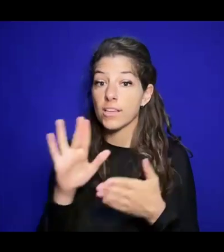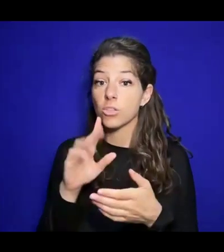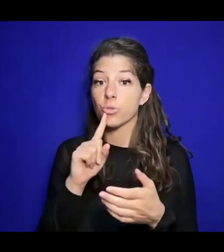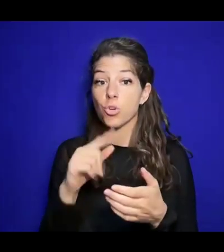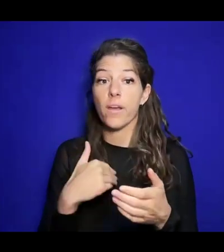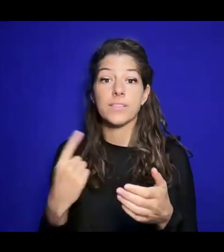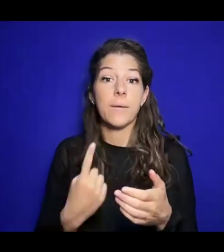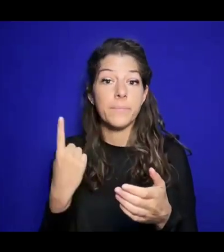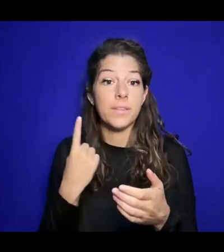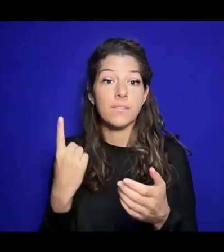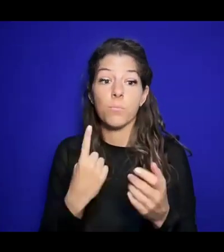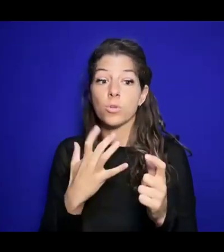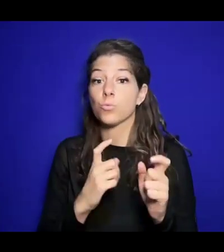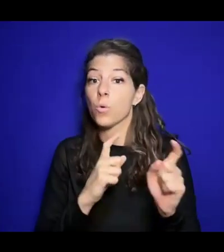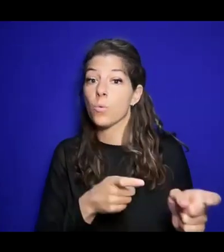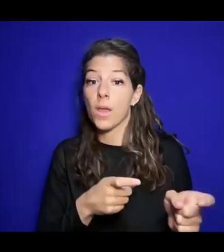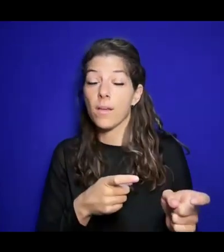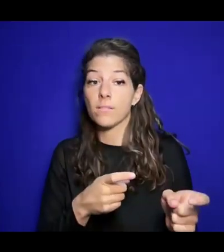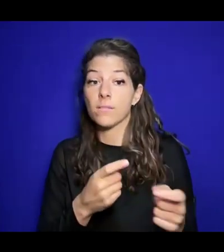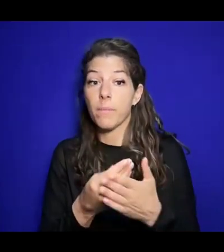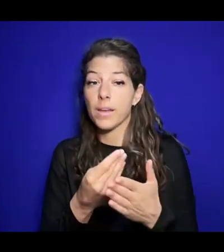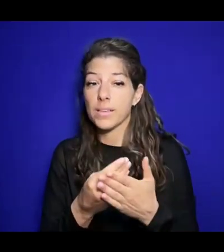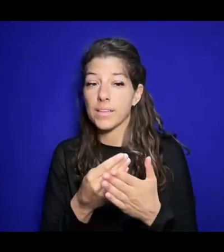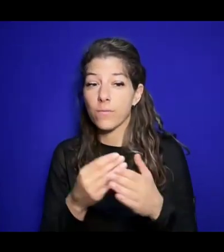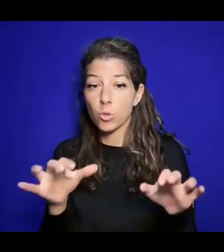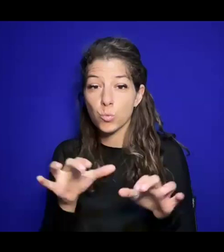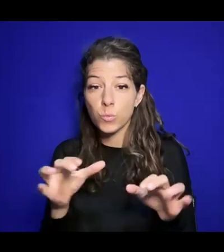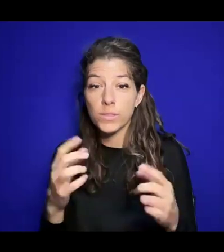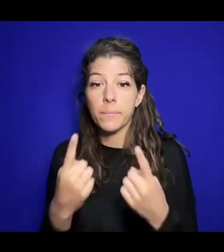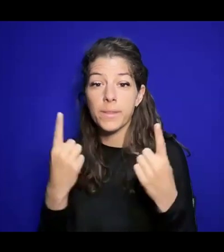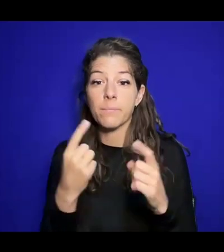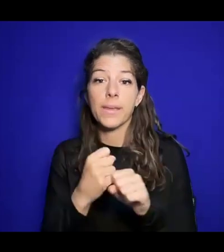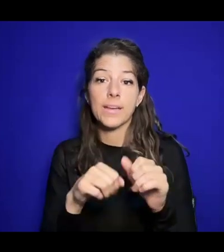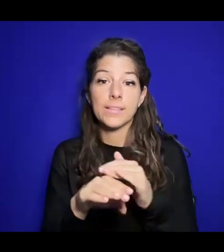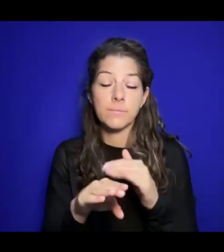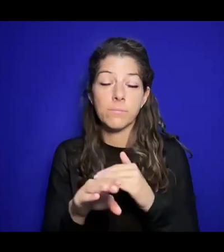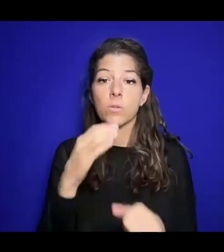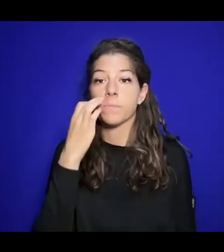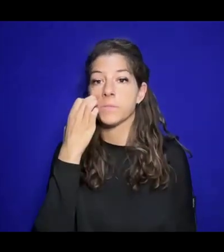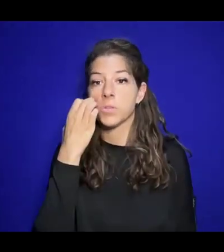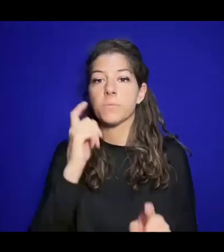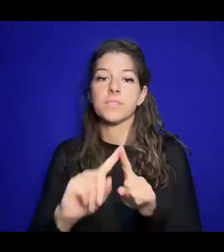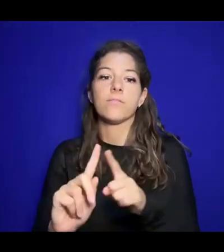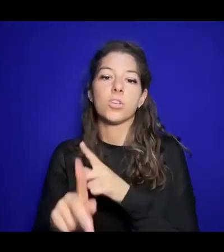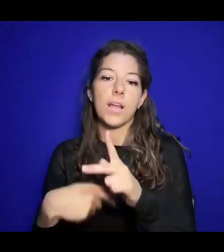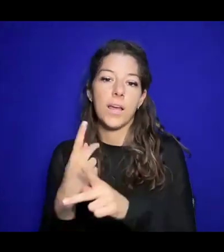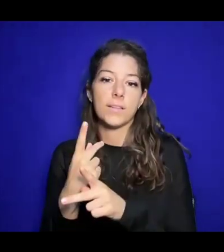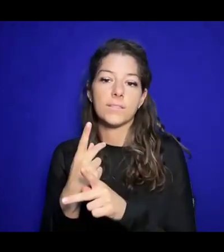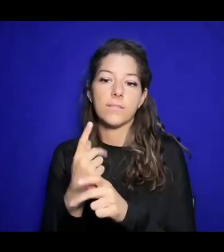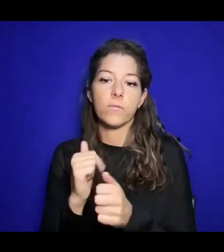have something. Somebody might want to donate some money to doing something like this. So there's all different kinds of